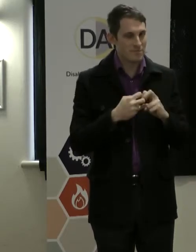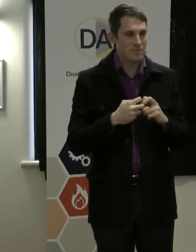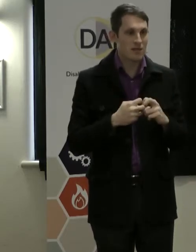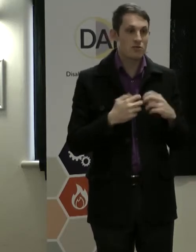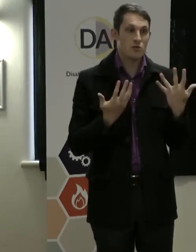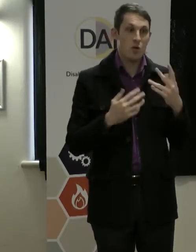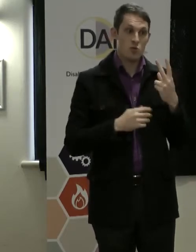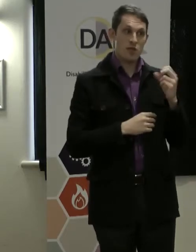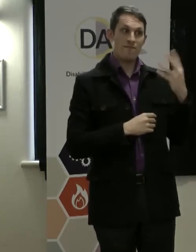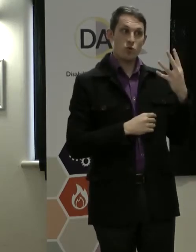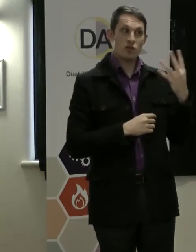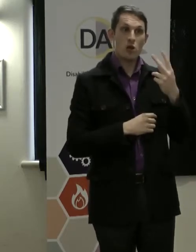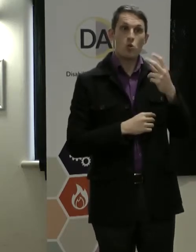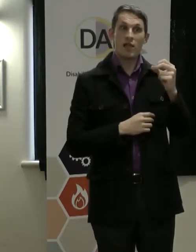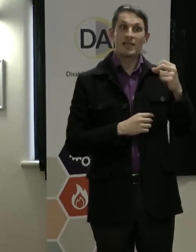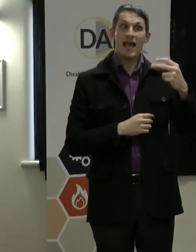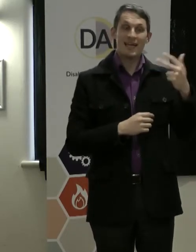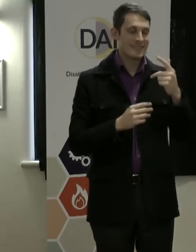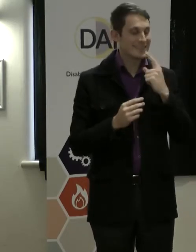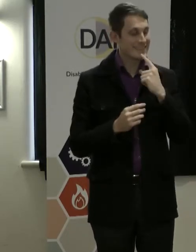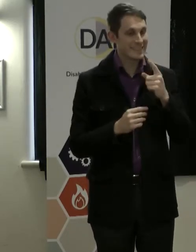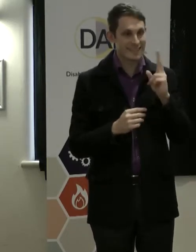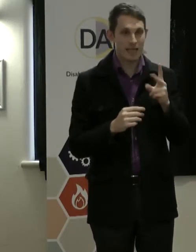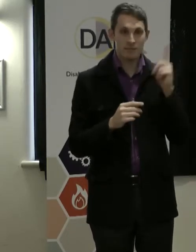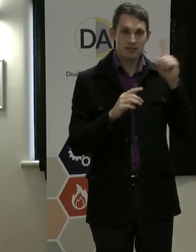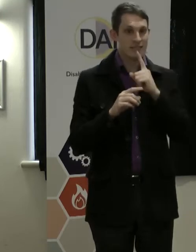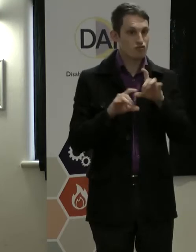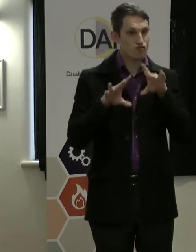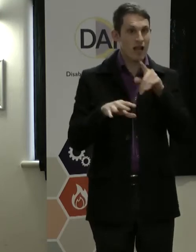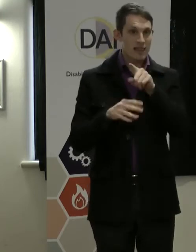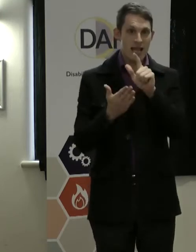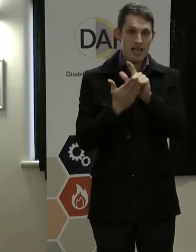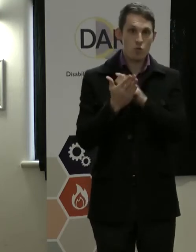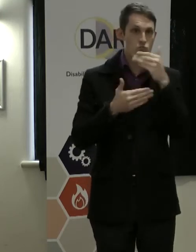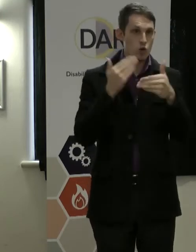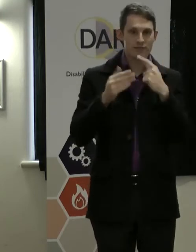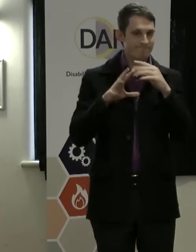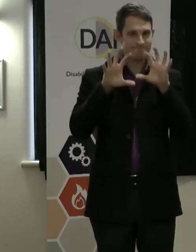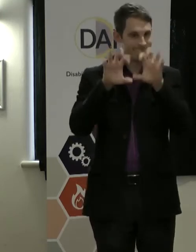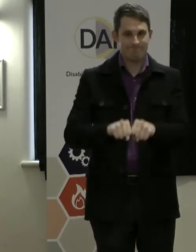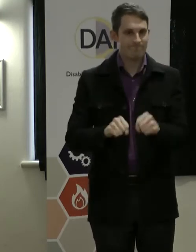again in 2018 say, Australia, you should dismantle this legal process.